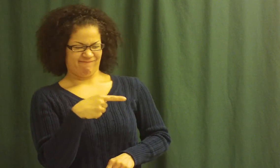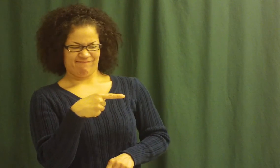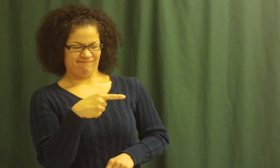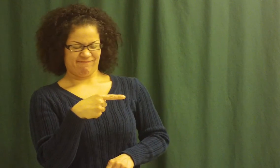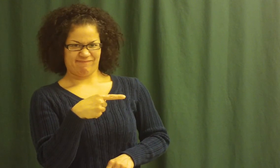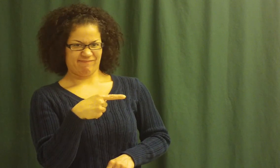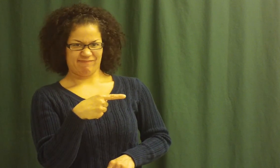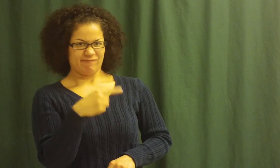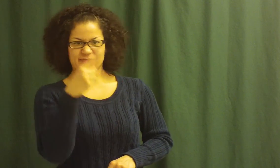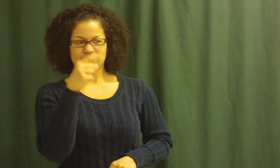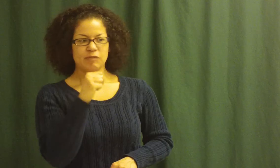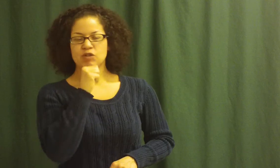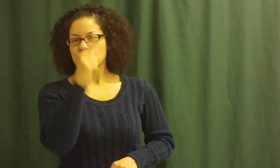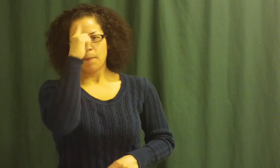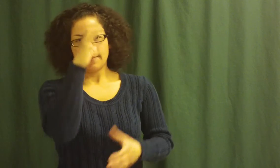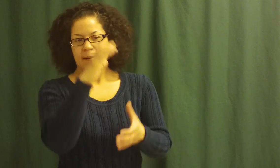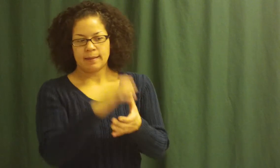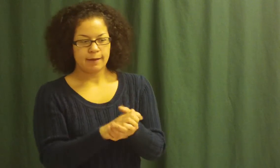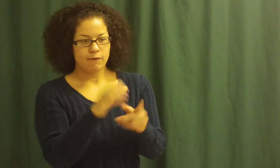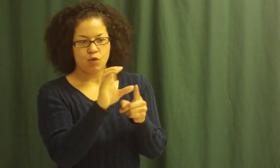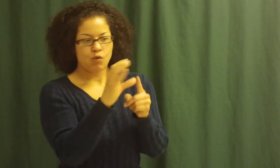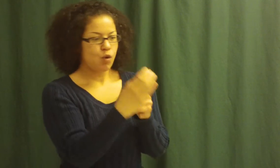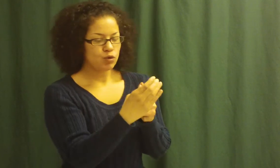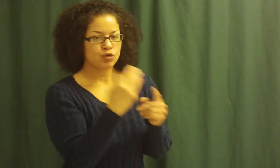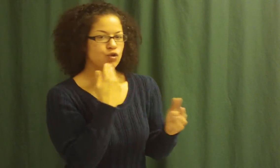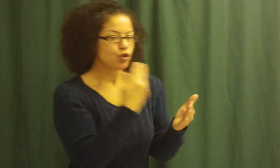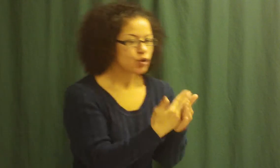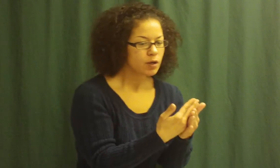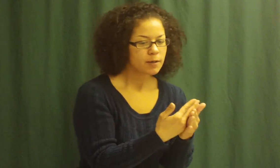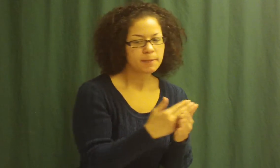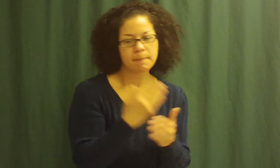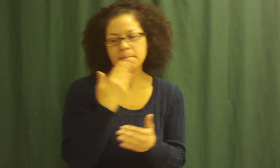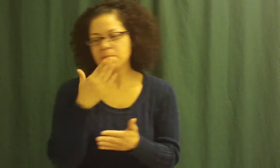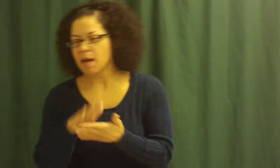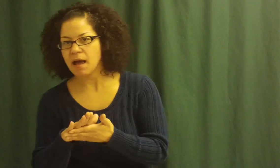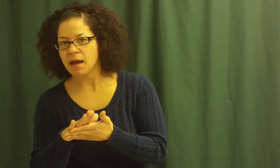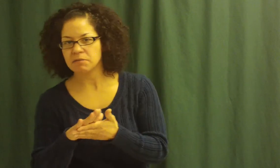Conflict theory focuses on how values differ between groups within a culture,